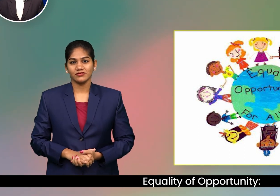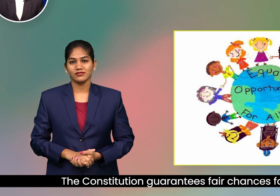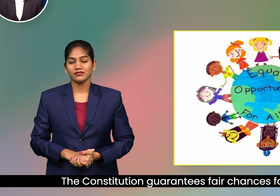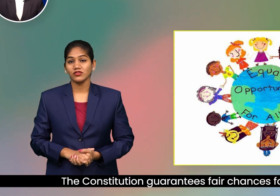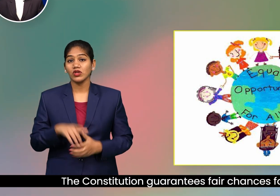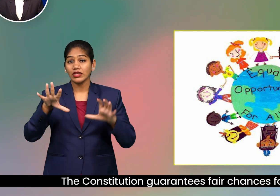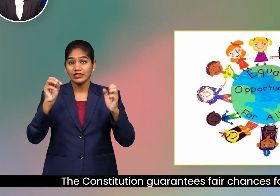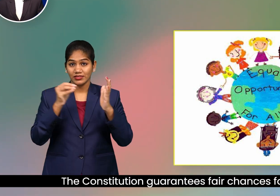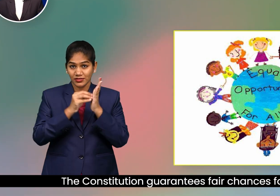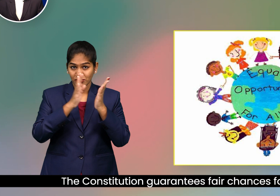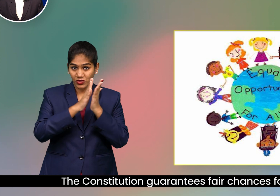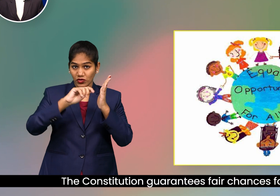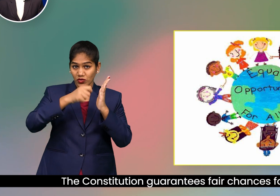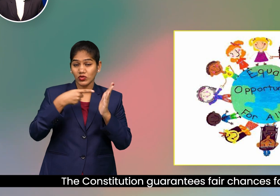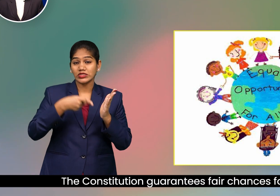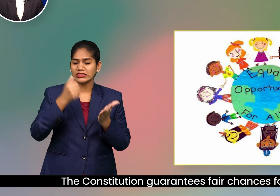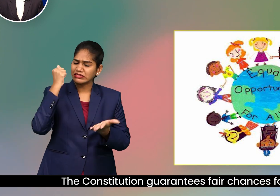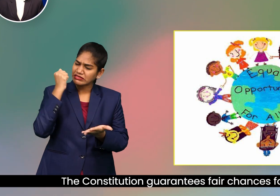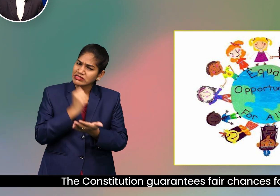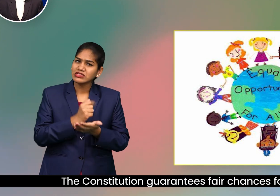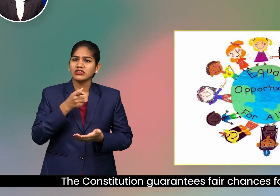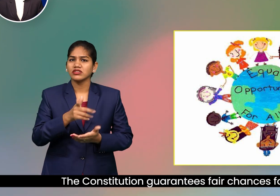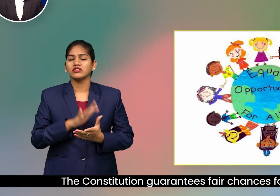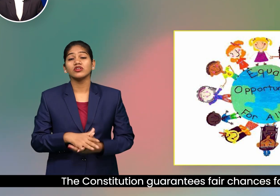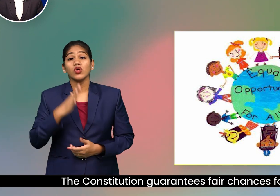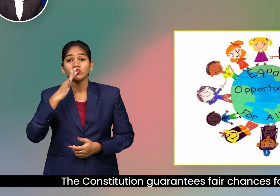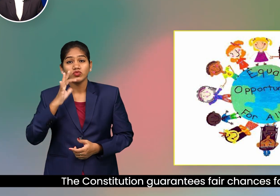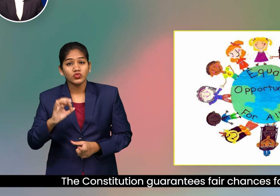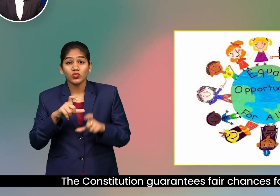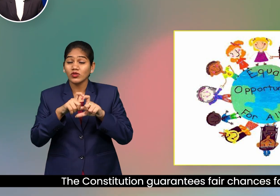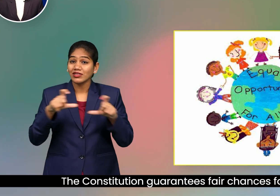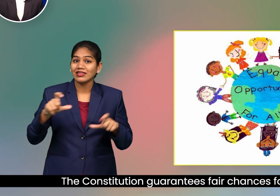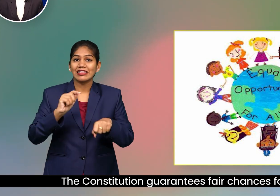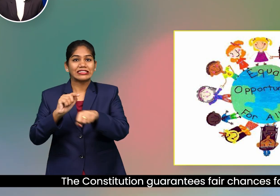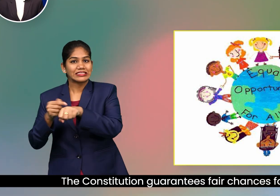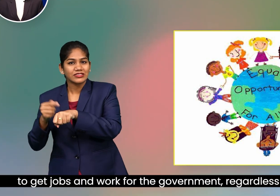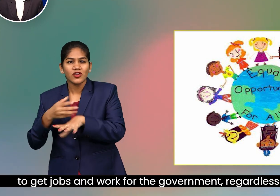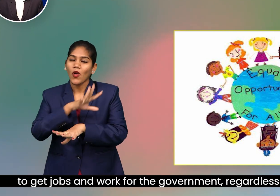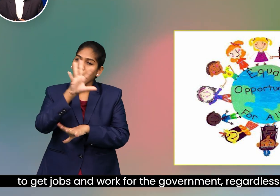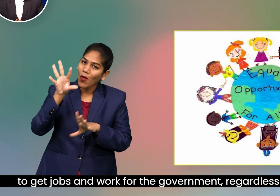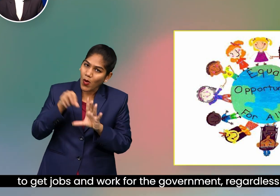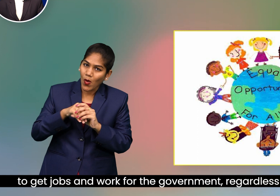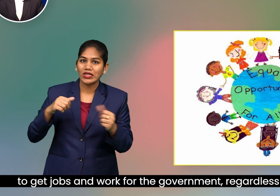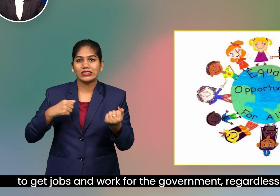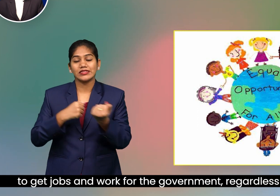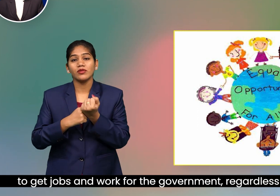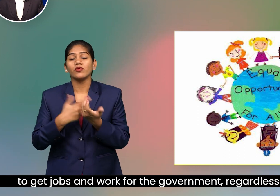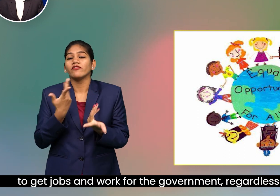The Constitution guarantees fair chances for everyone to get jobs and work